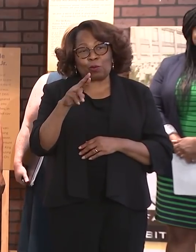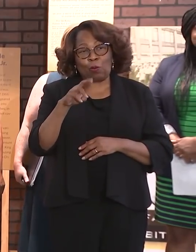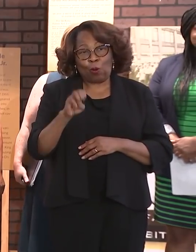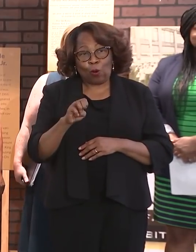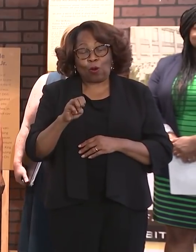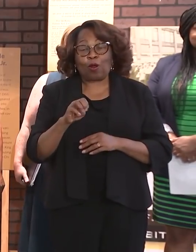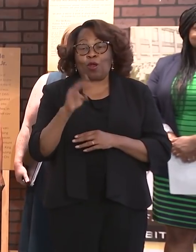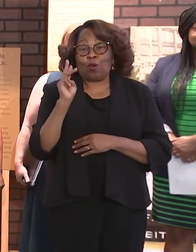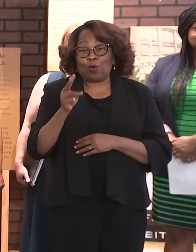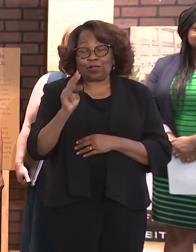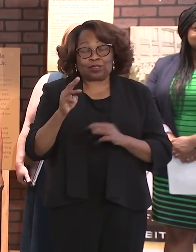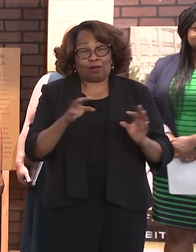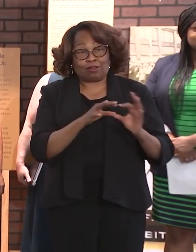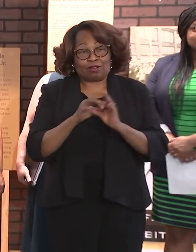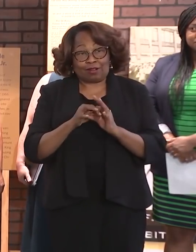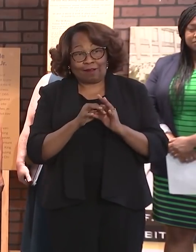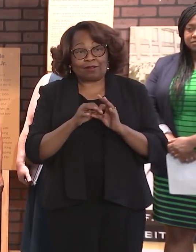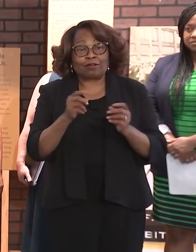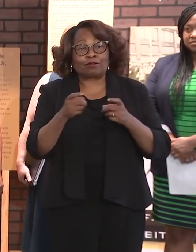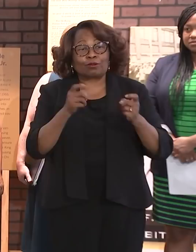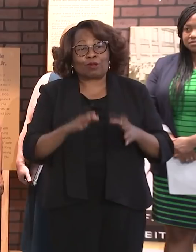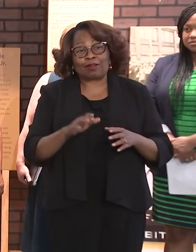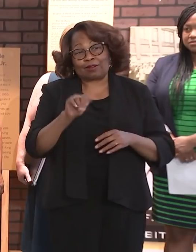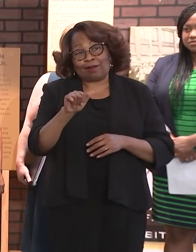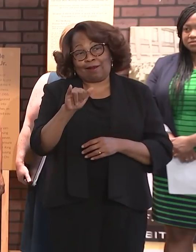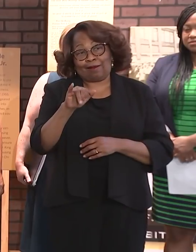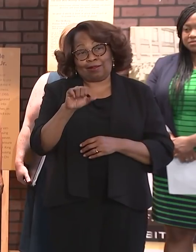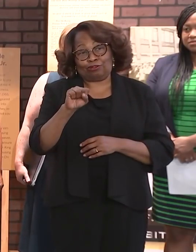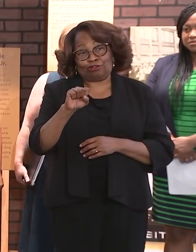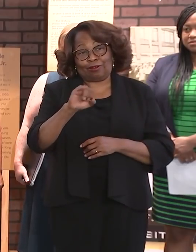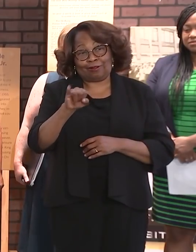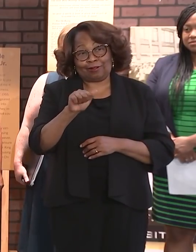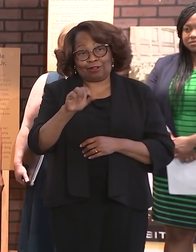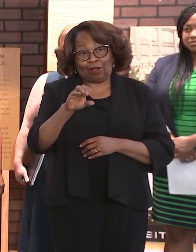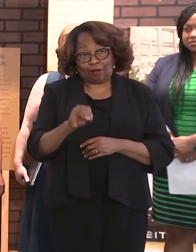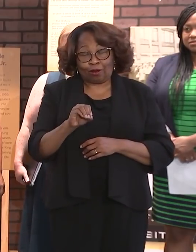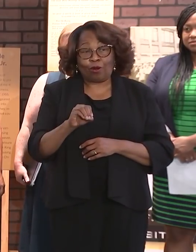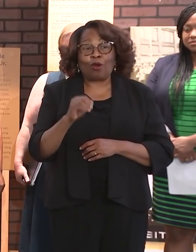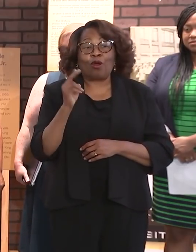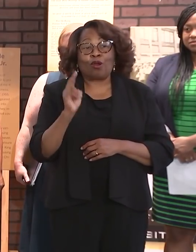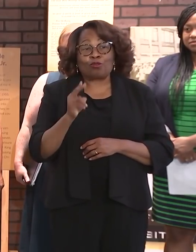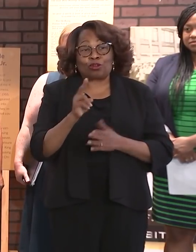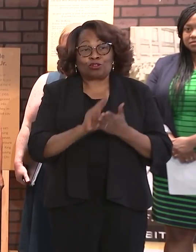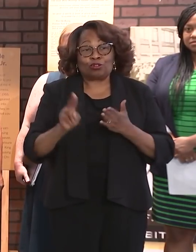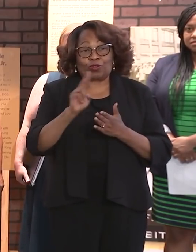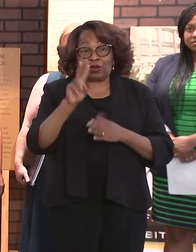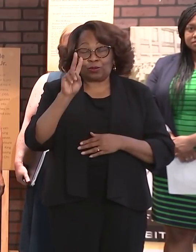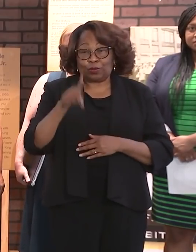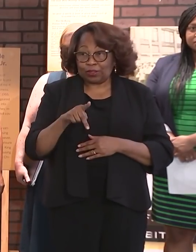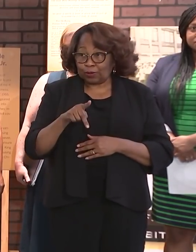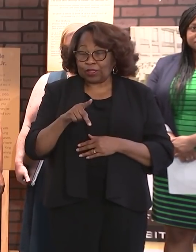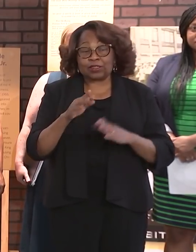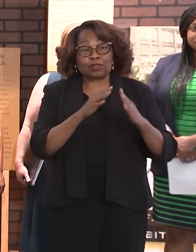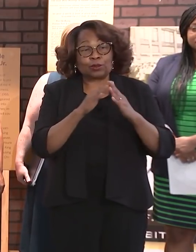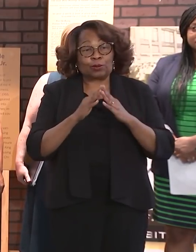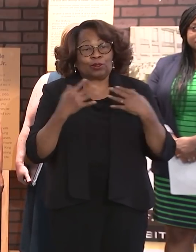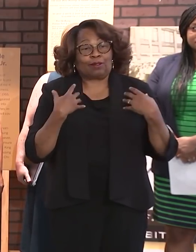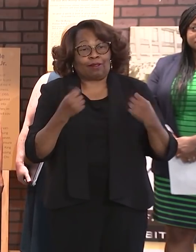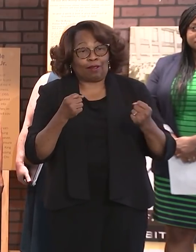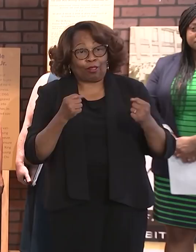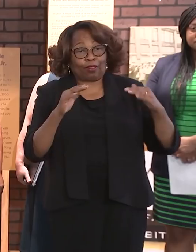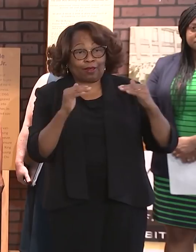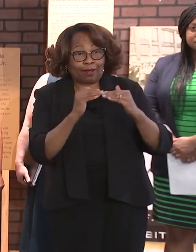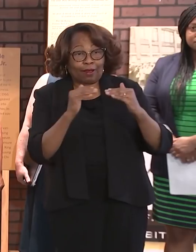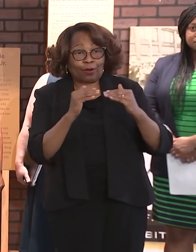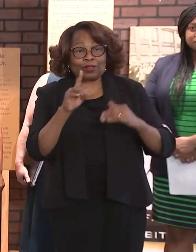Westside United Executive Director Aisha Jocko. Rush University Medical Center Vice President of Community Health